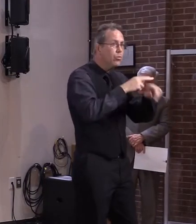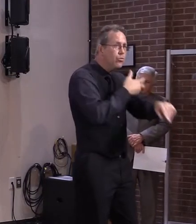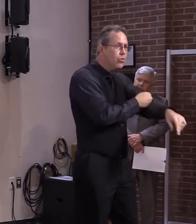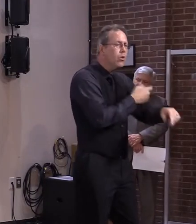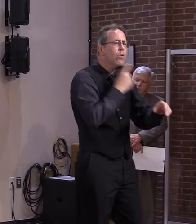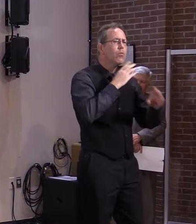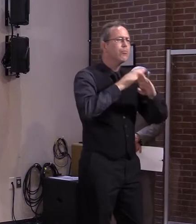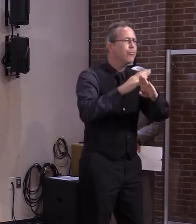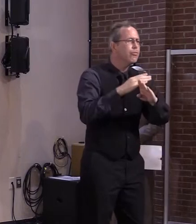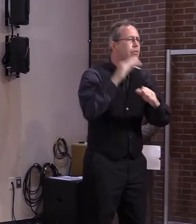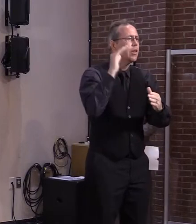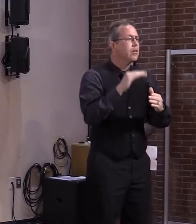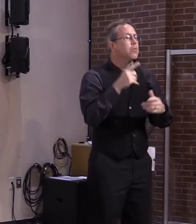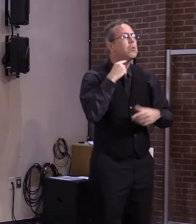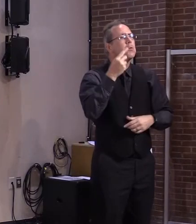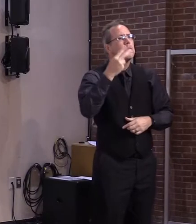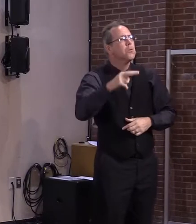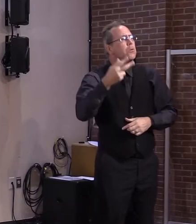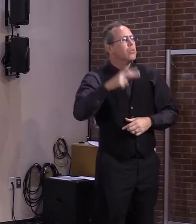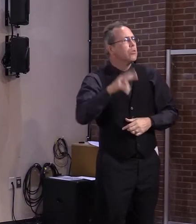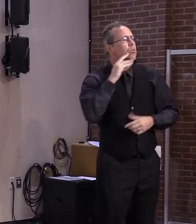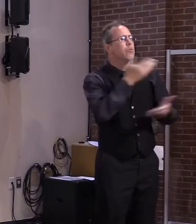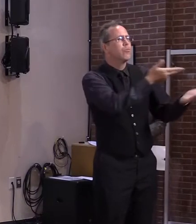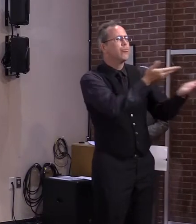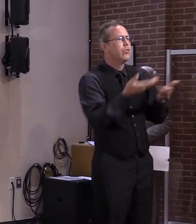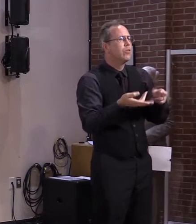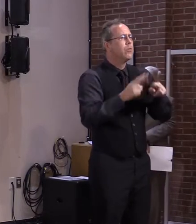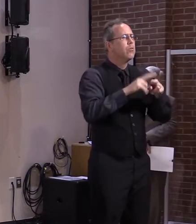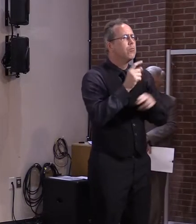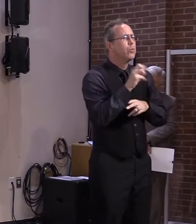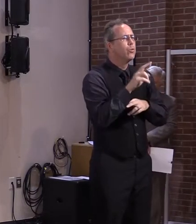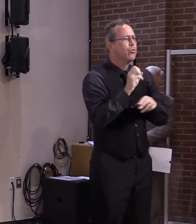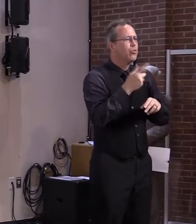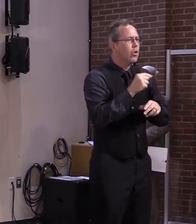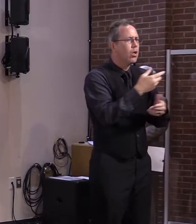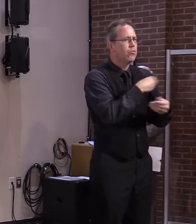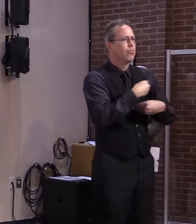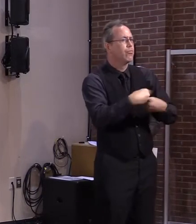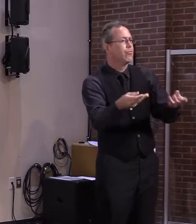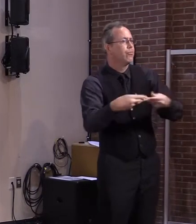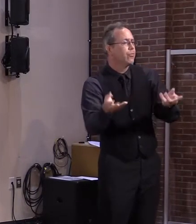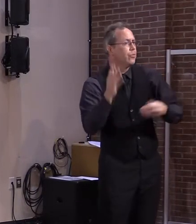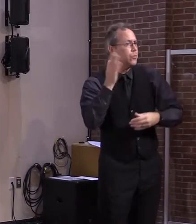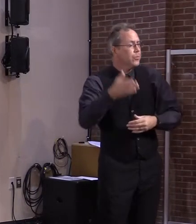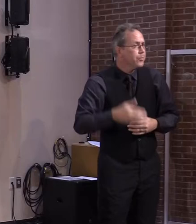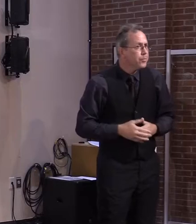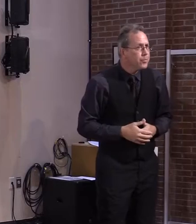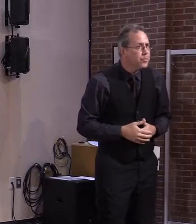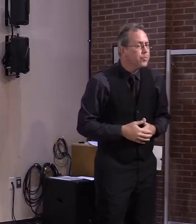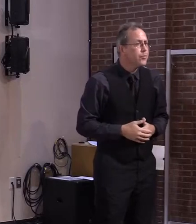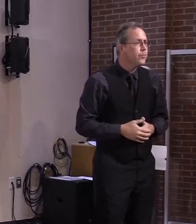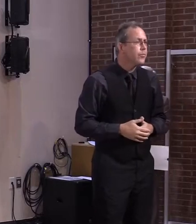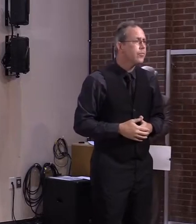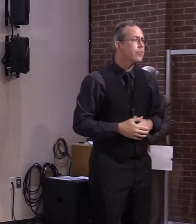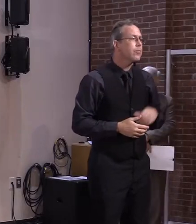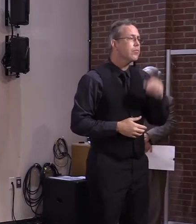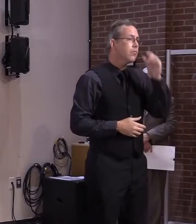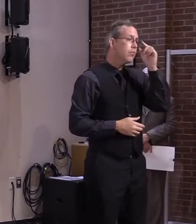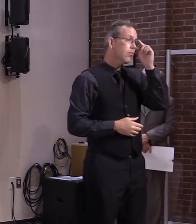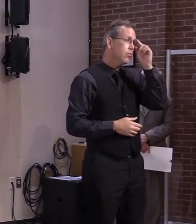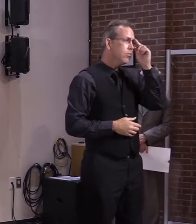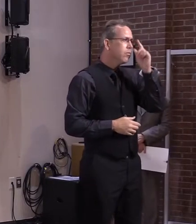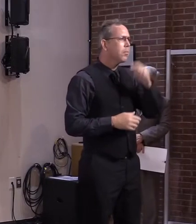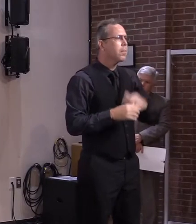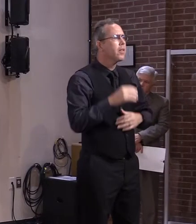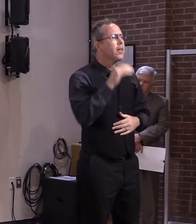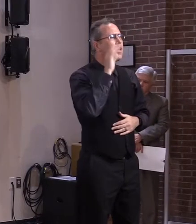Knowing this has always been a virus that most often harms seniors with underlying conditions and had a big impact